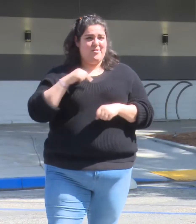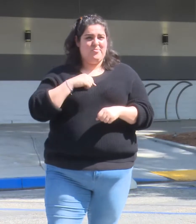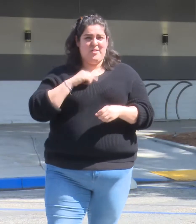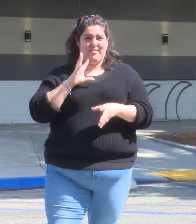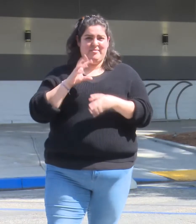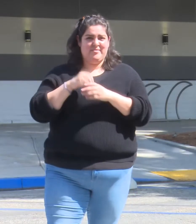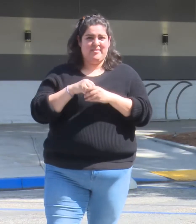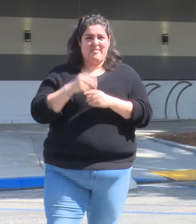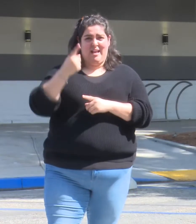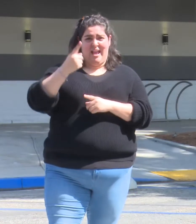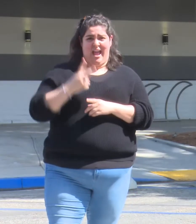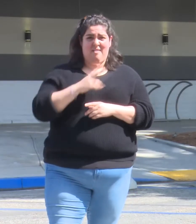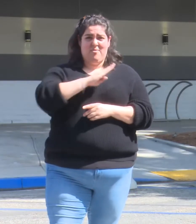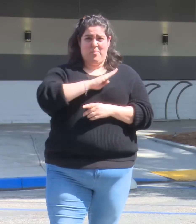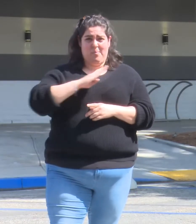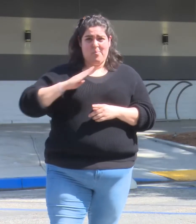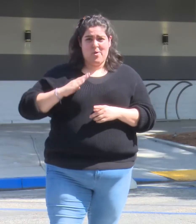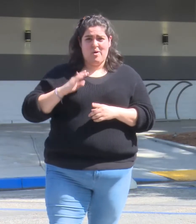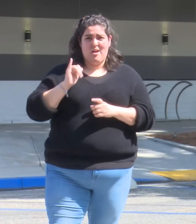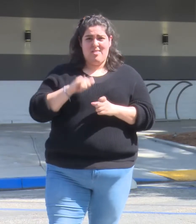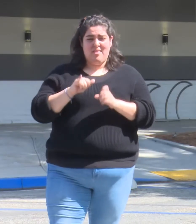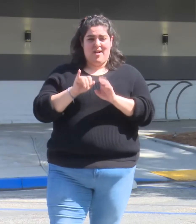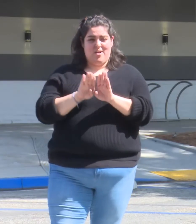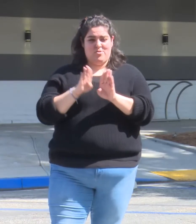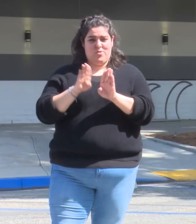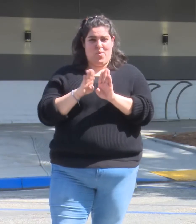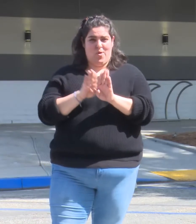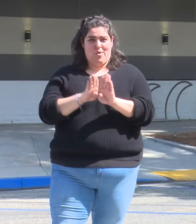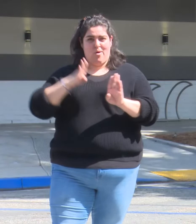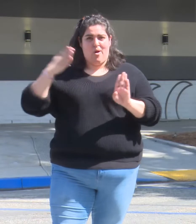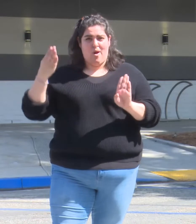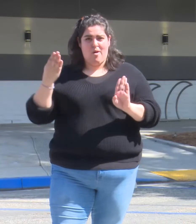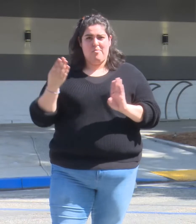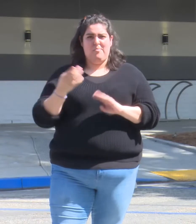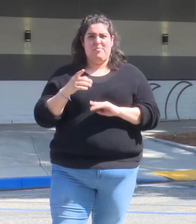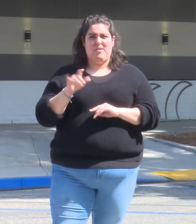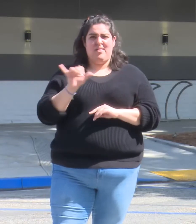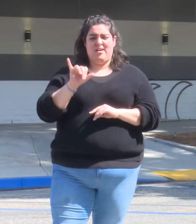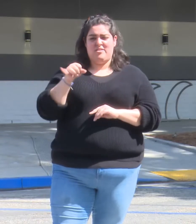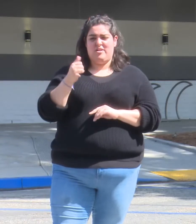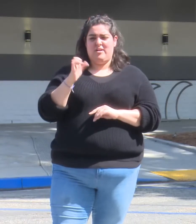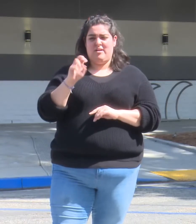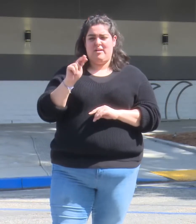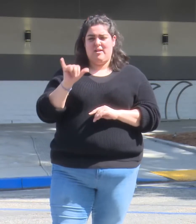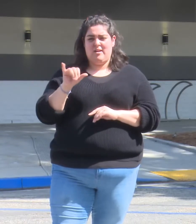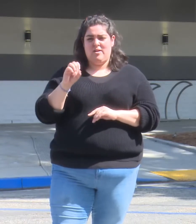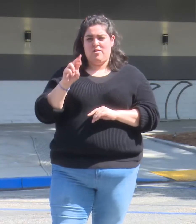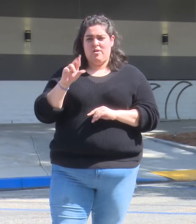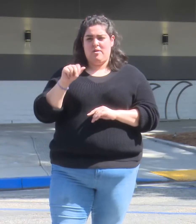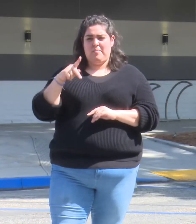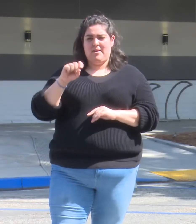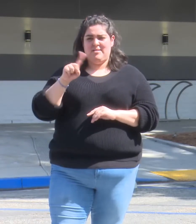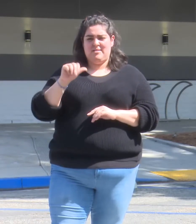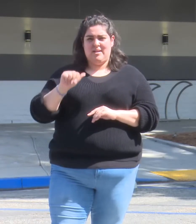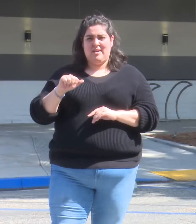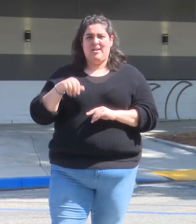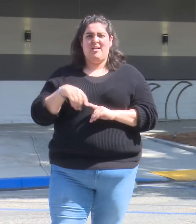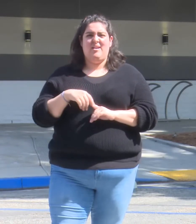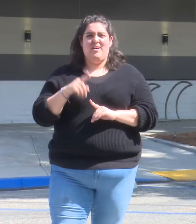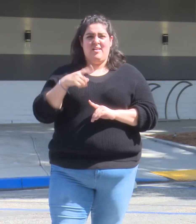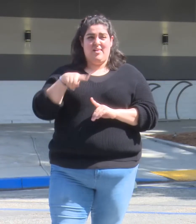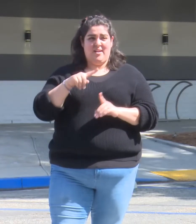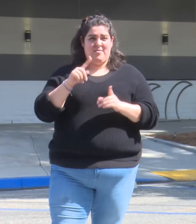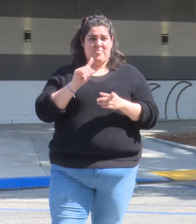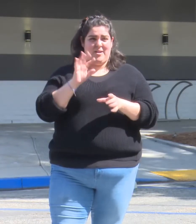and opened the door for future leaders like Jenny Oropesa and Robert Garcia, who were both elected ASB